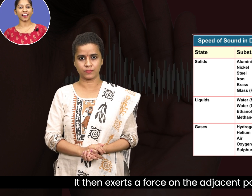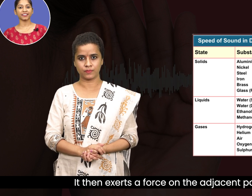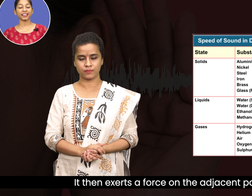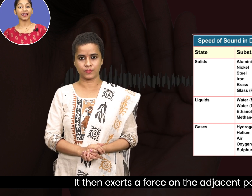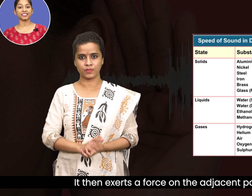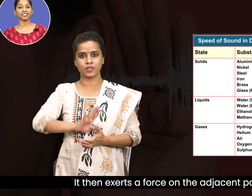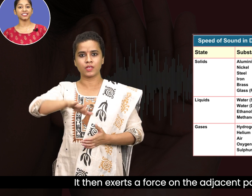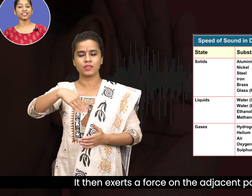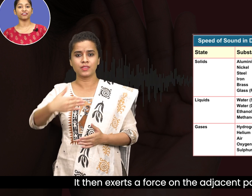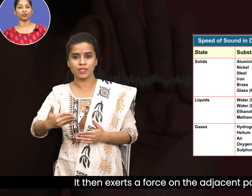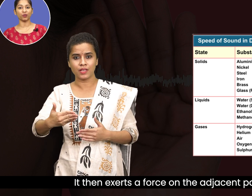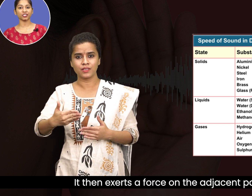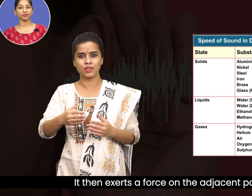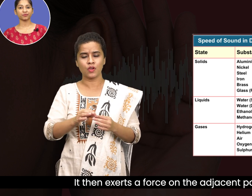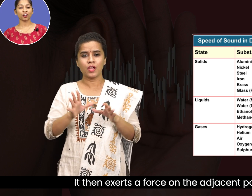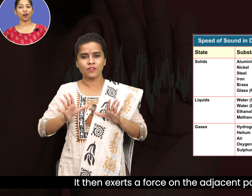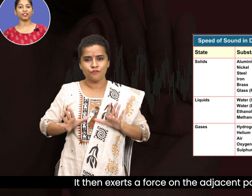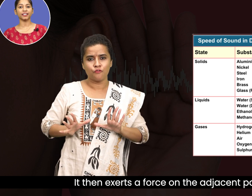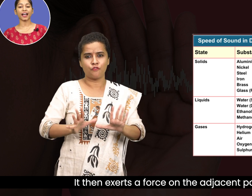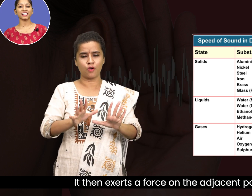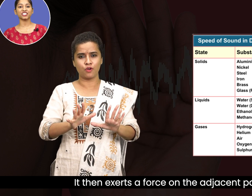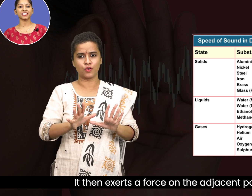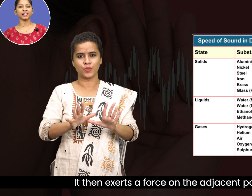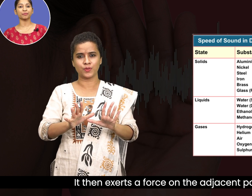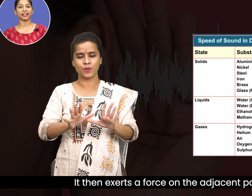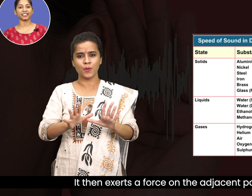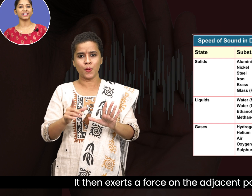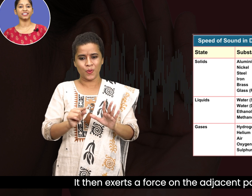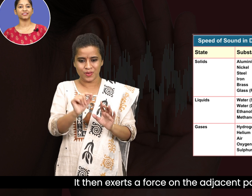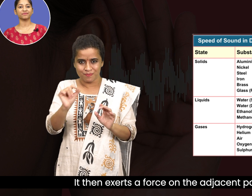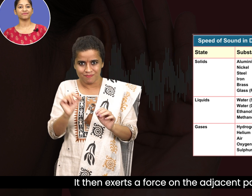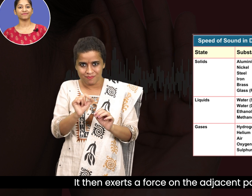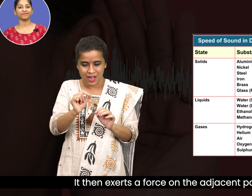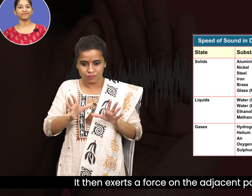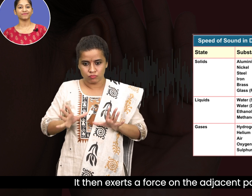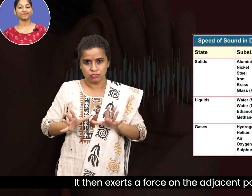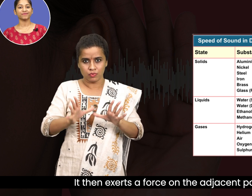It then exerts a force on the adjacent particle.